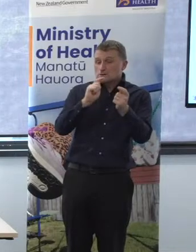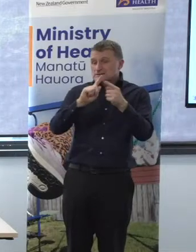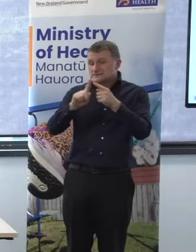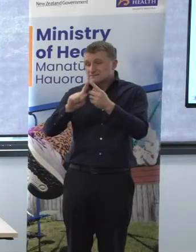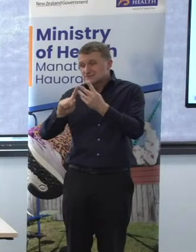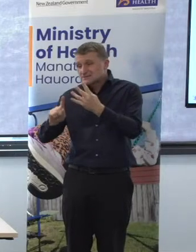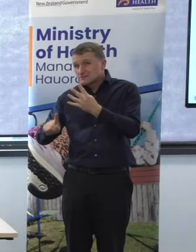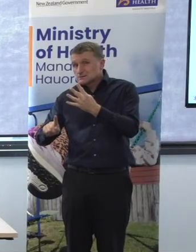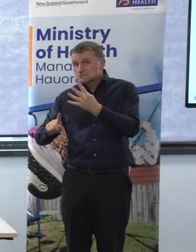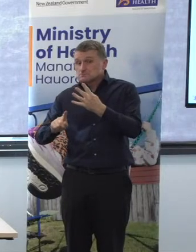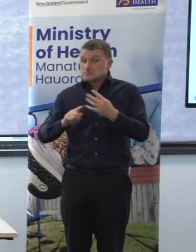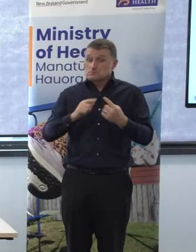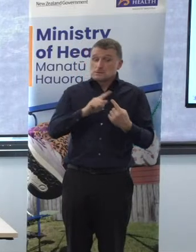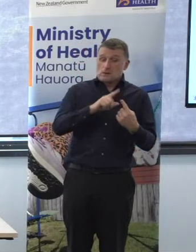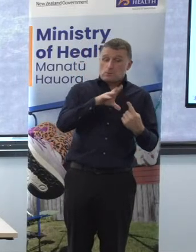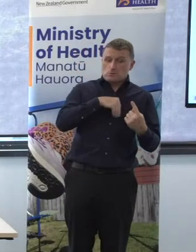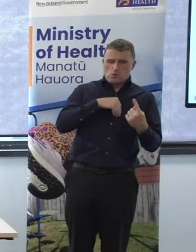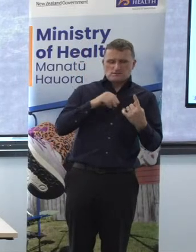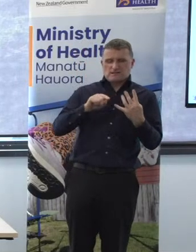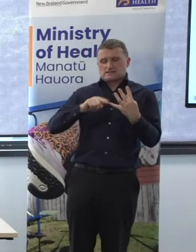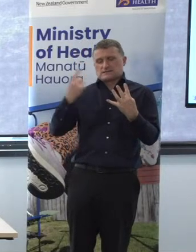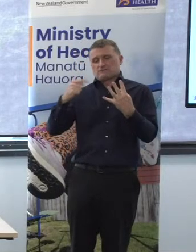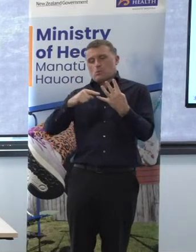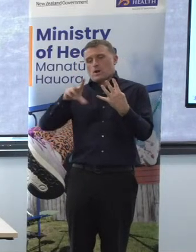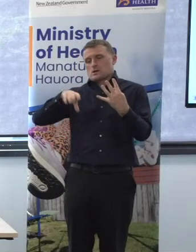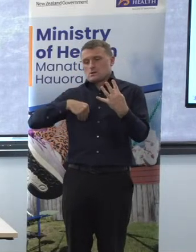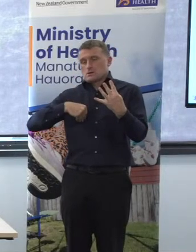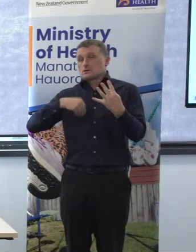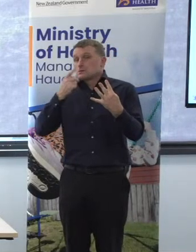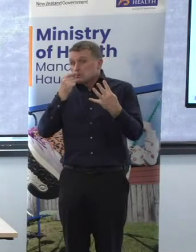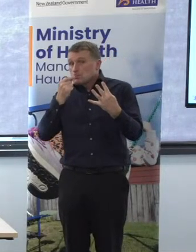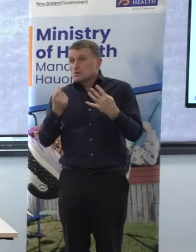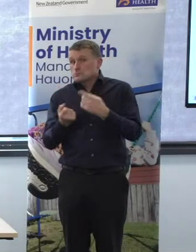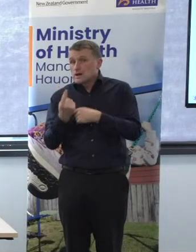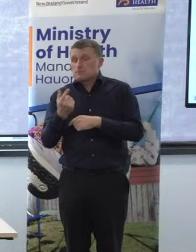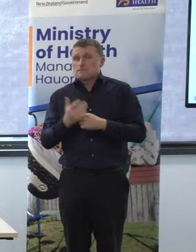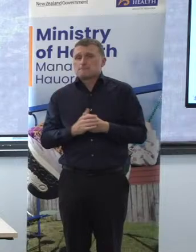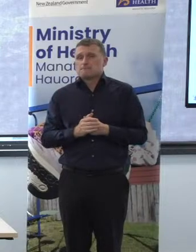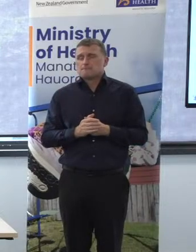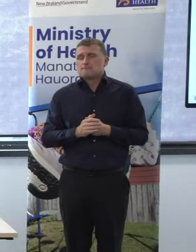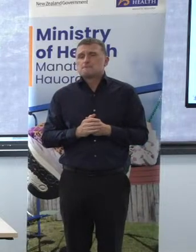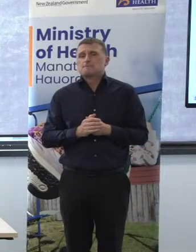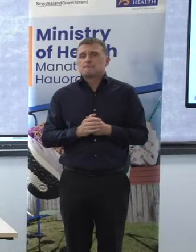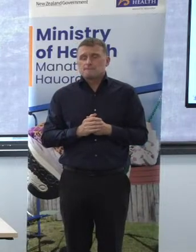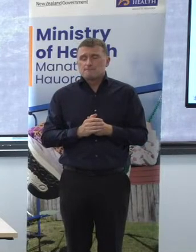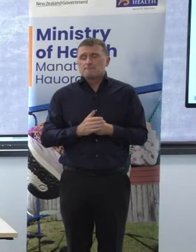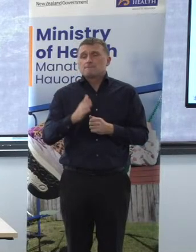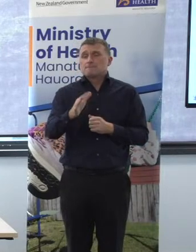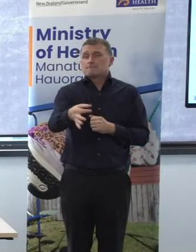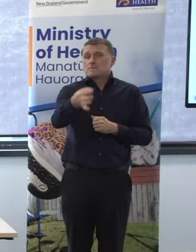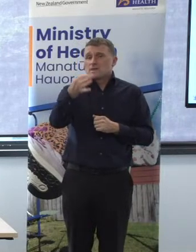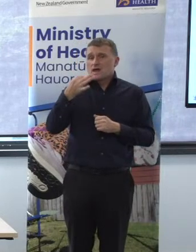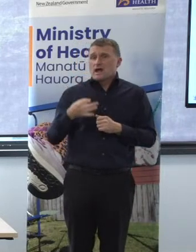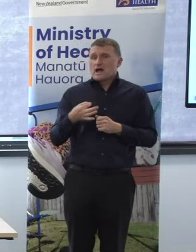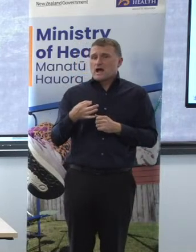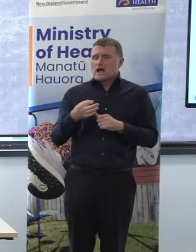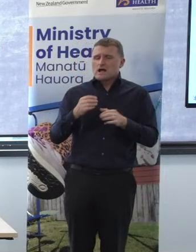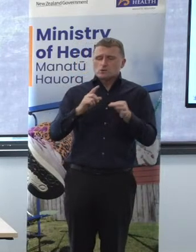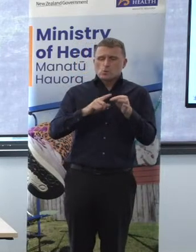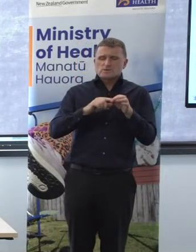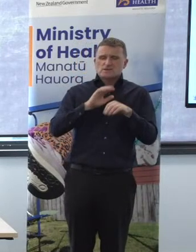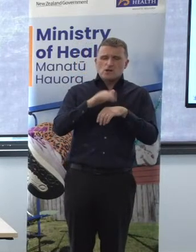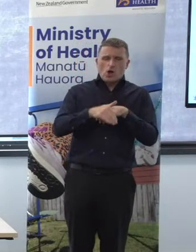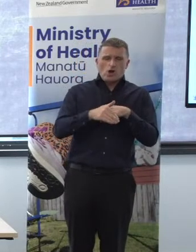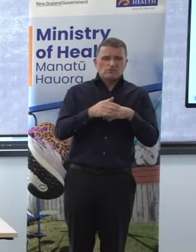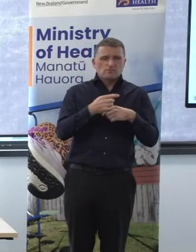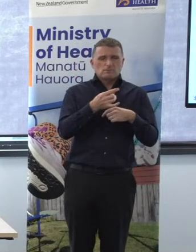just following those questions on reinfection, what's the official advice at the moment around reinfection? Just